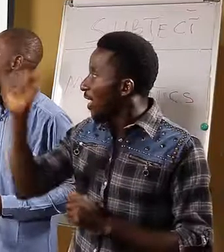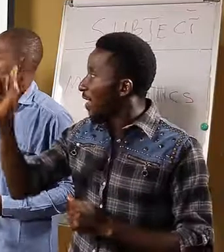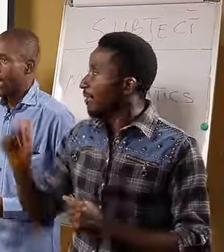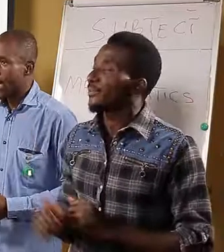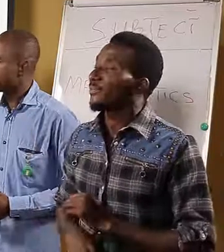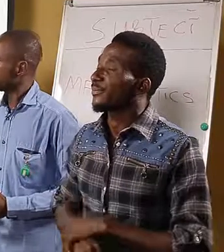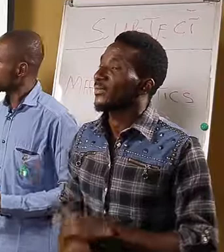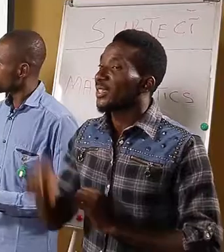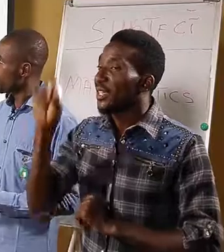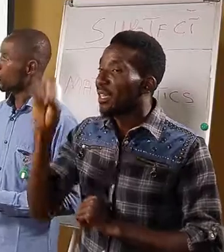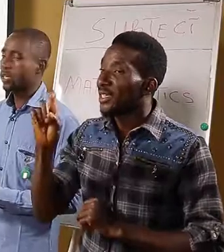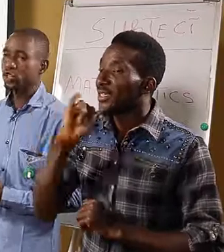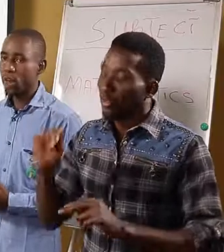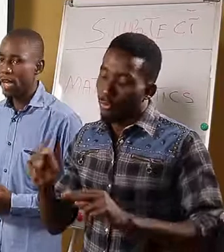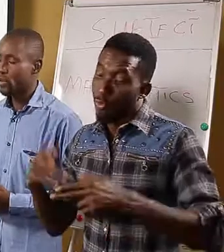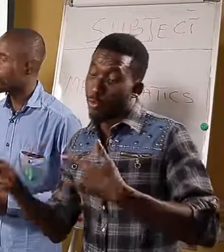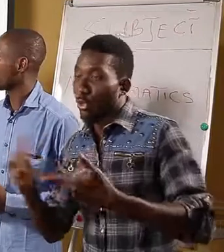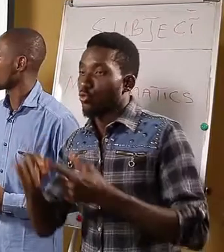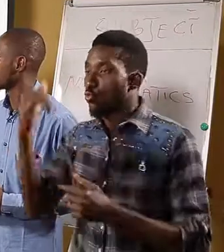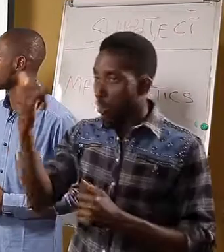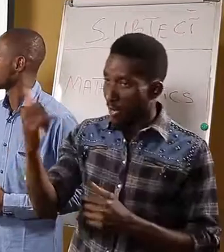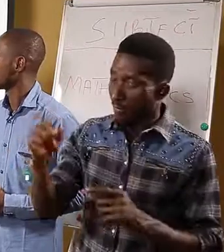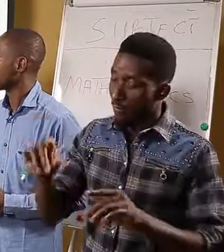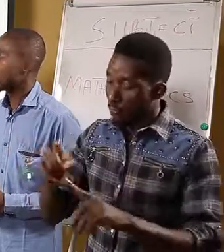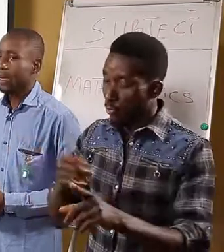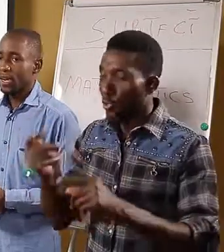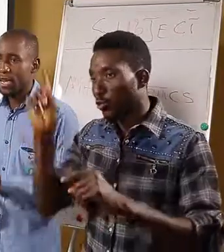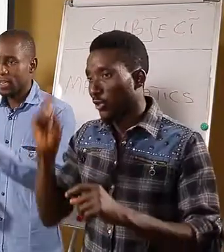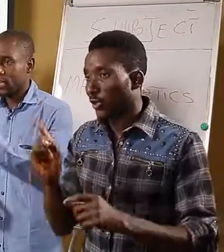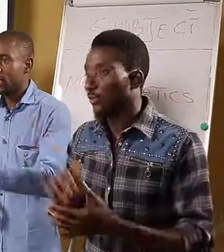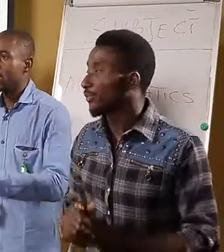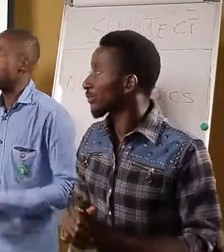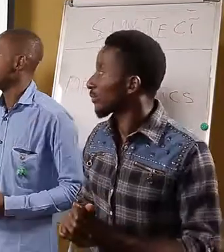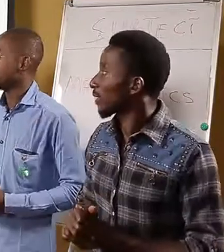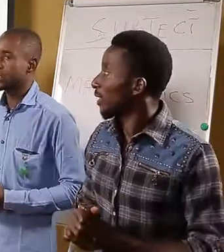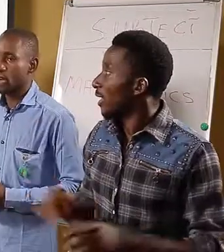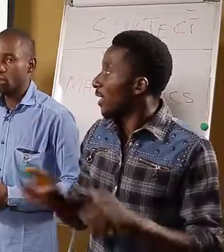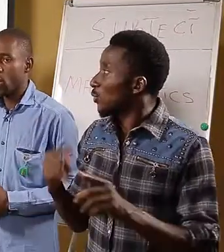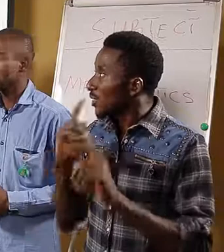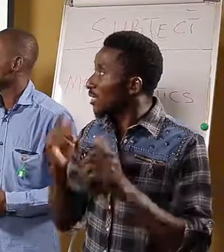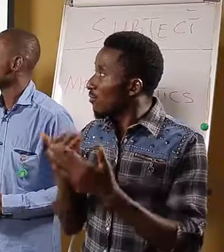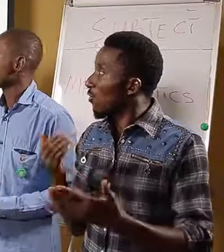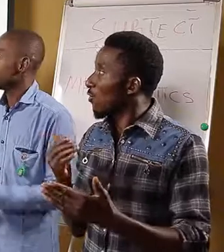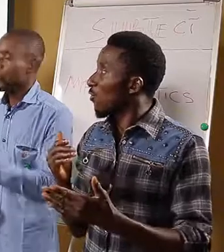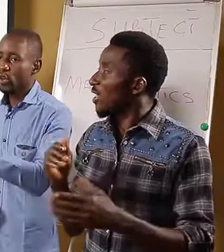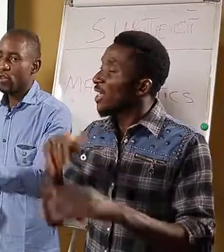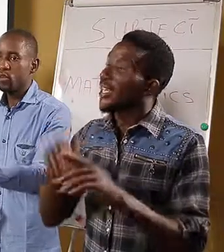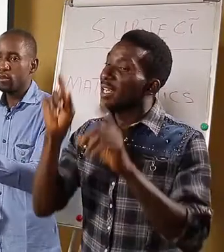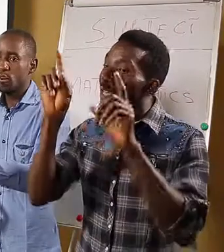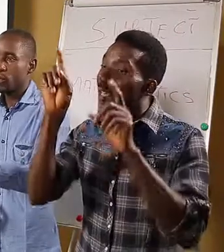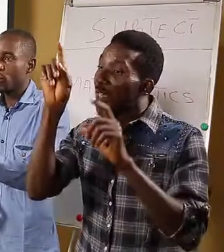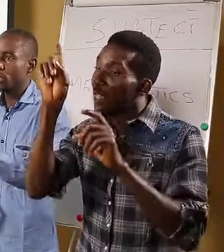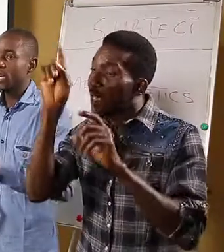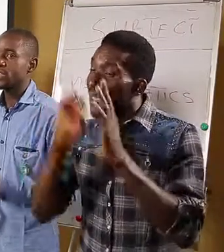A, x is proportional to y from the question. Then, as I said earlier in example 1, for you